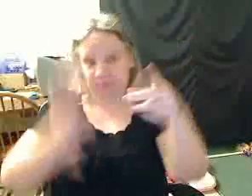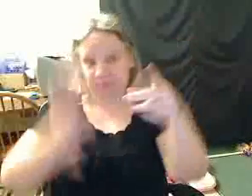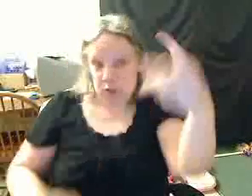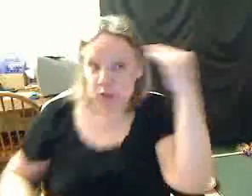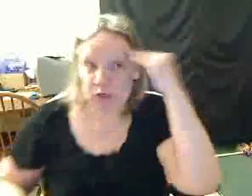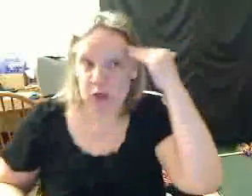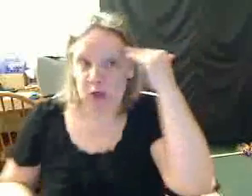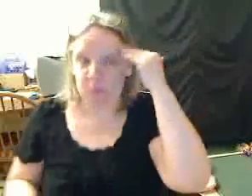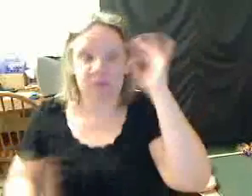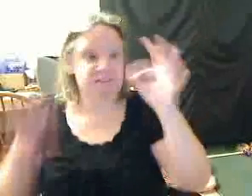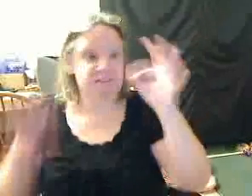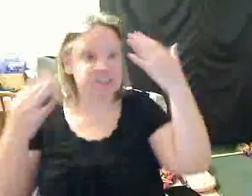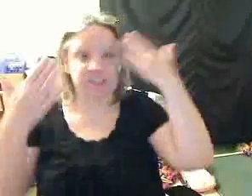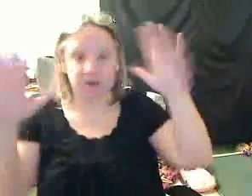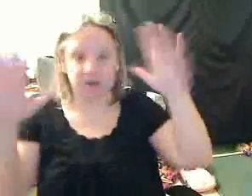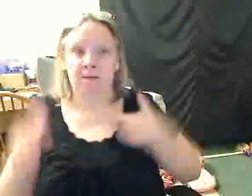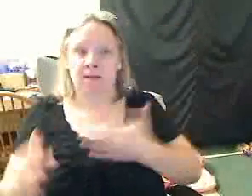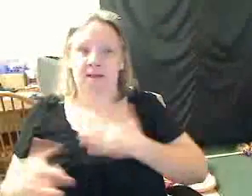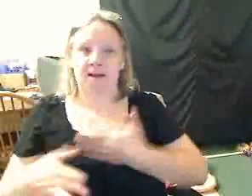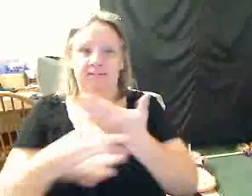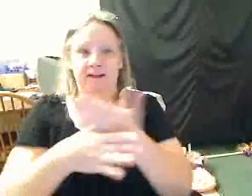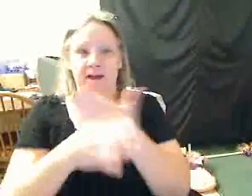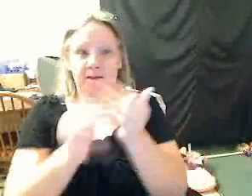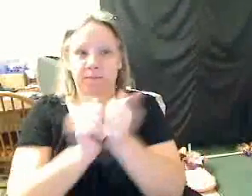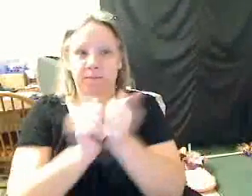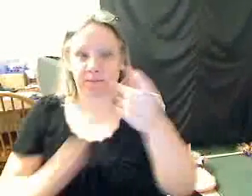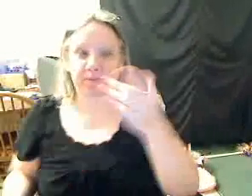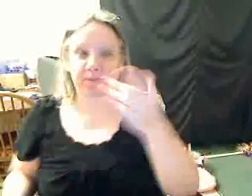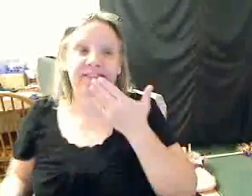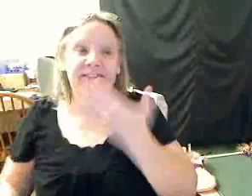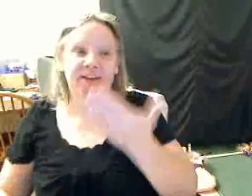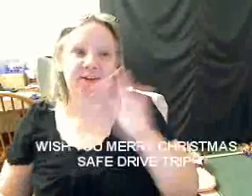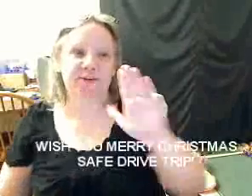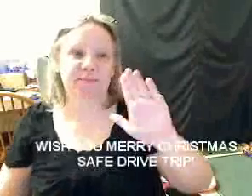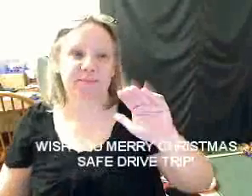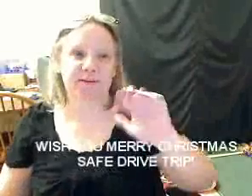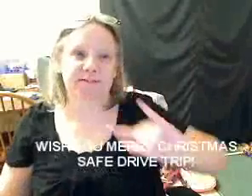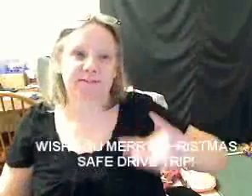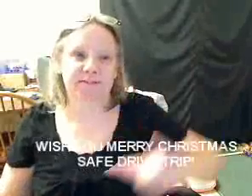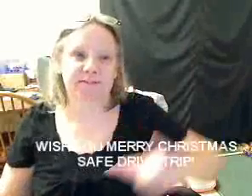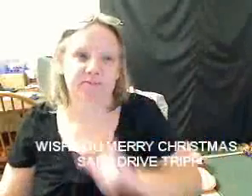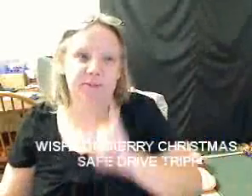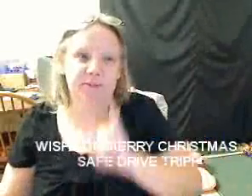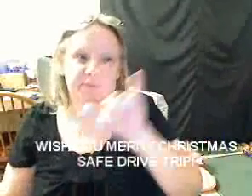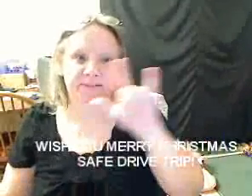... ... ... ... Thank